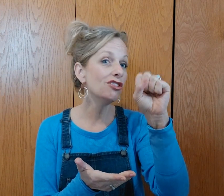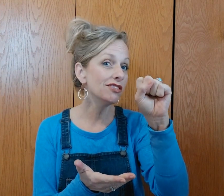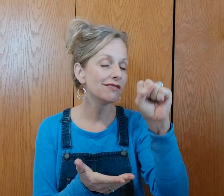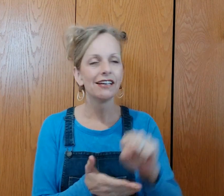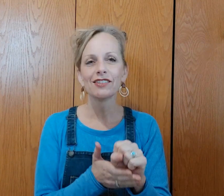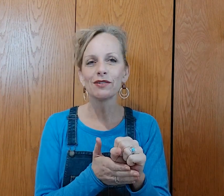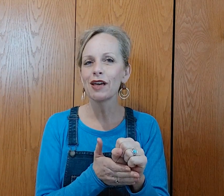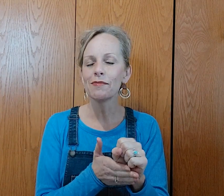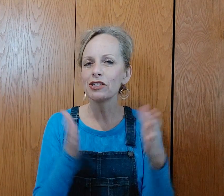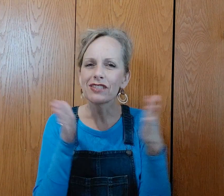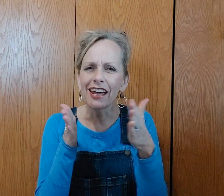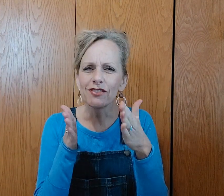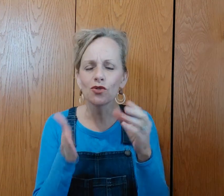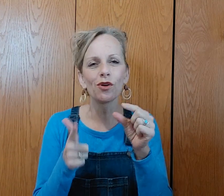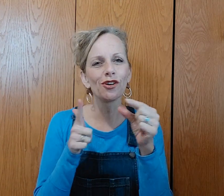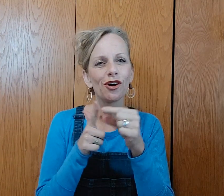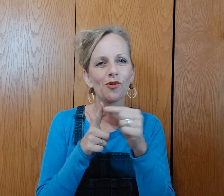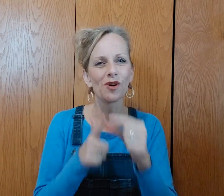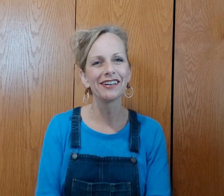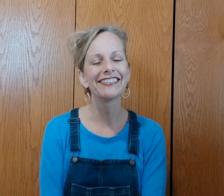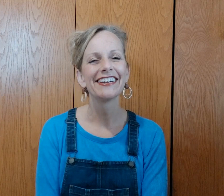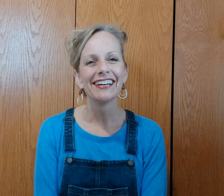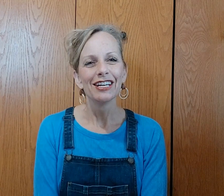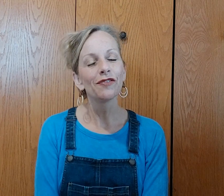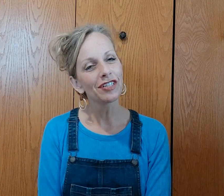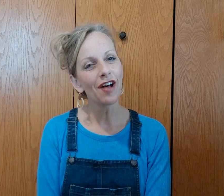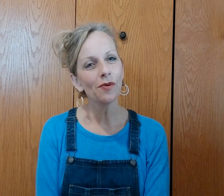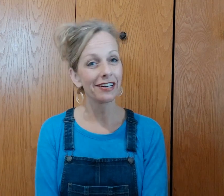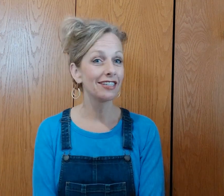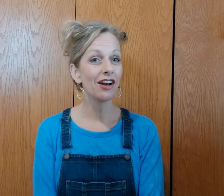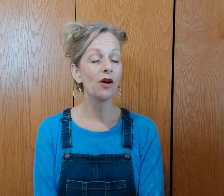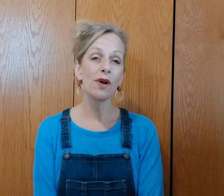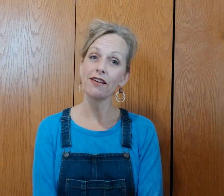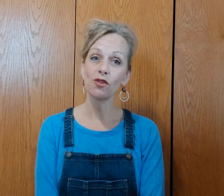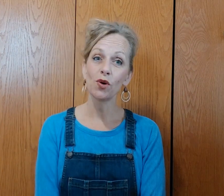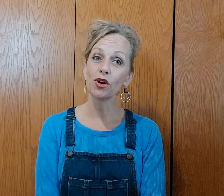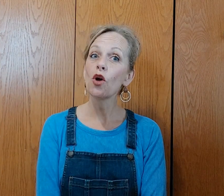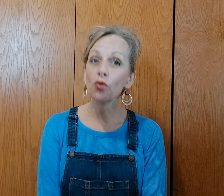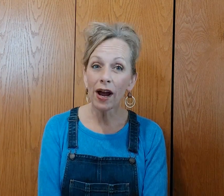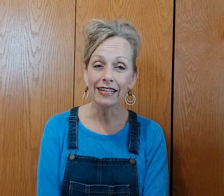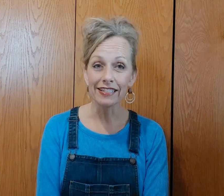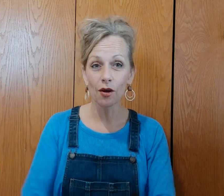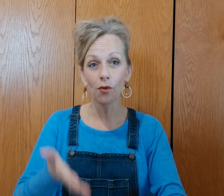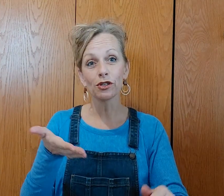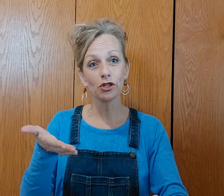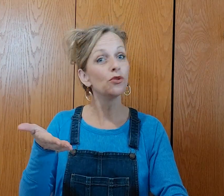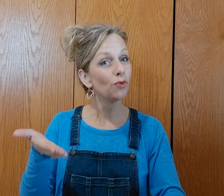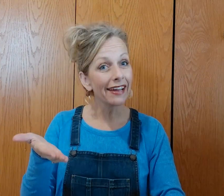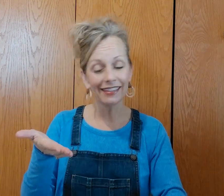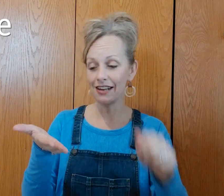articles. So some just kind of shorter words. So first of all, we're going to start out with the word write or to write a letter.